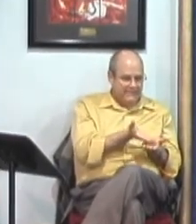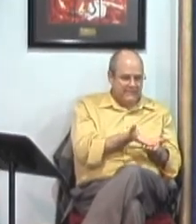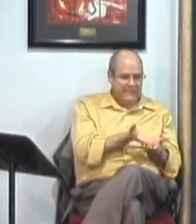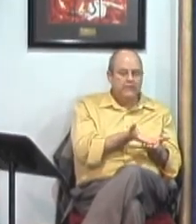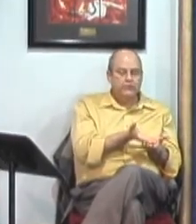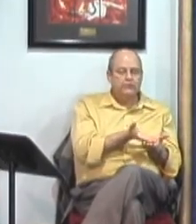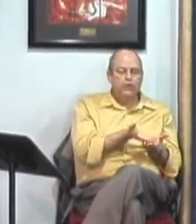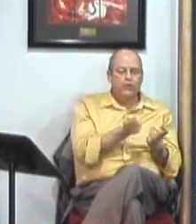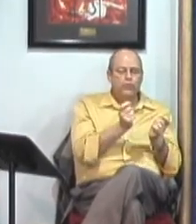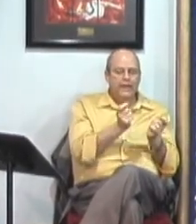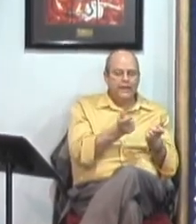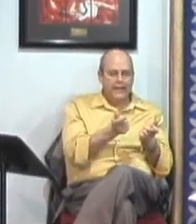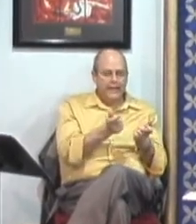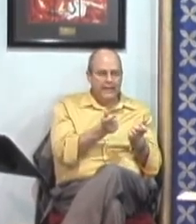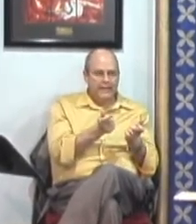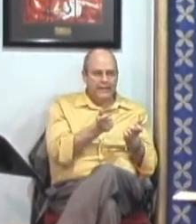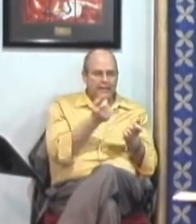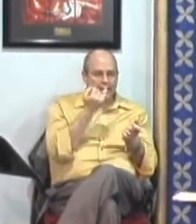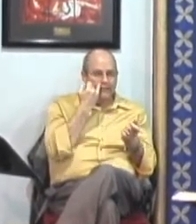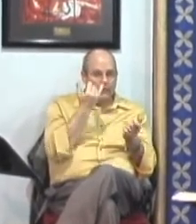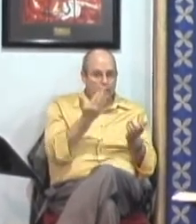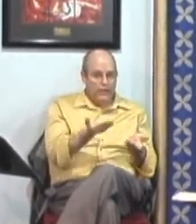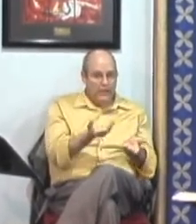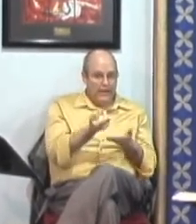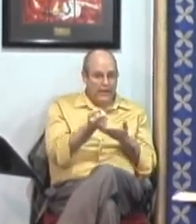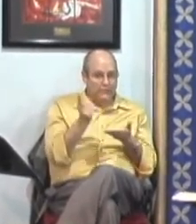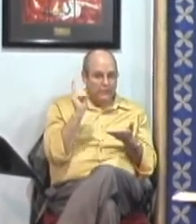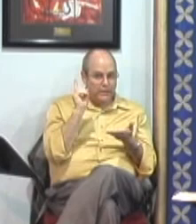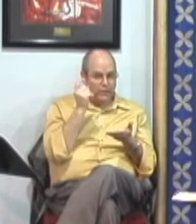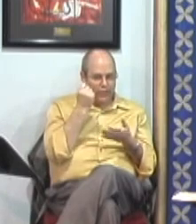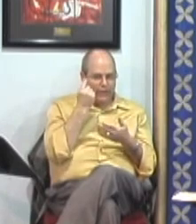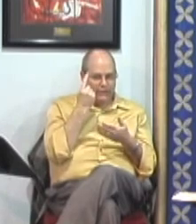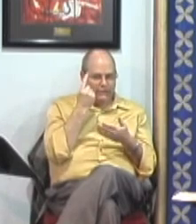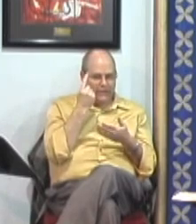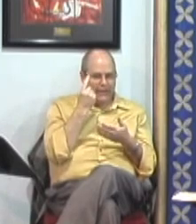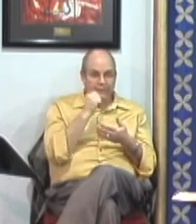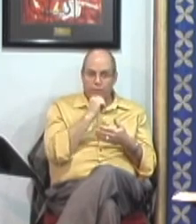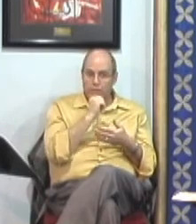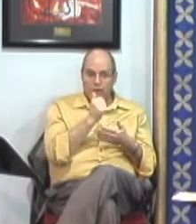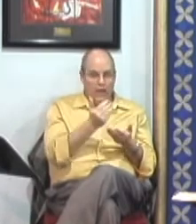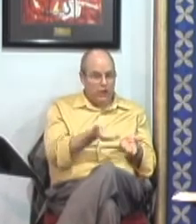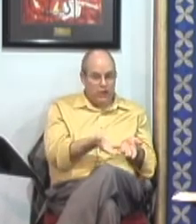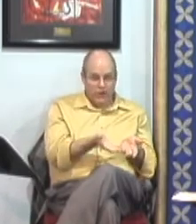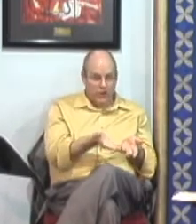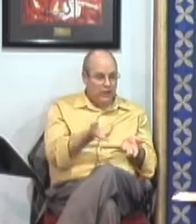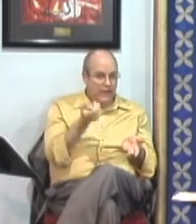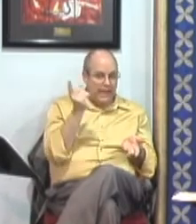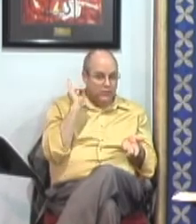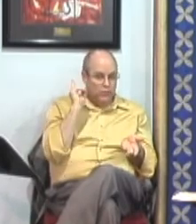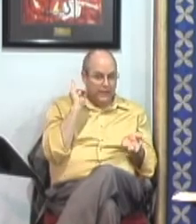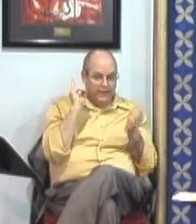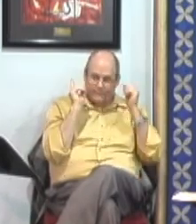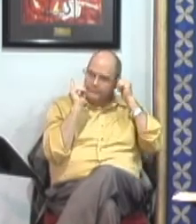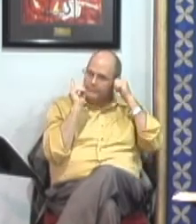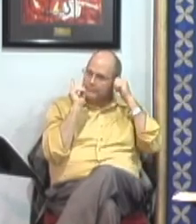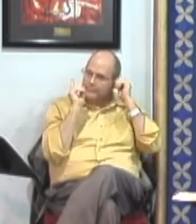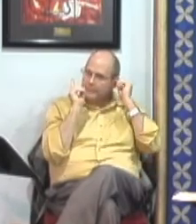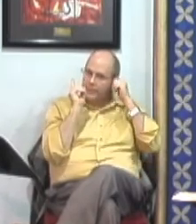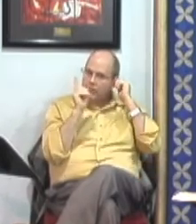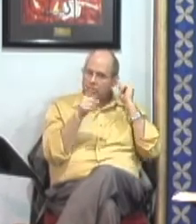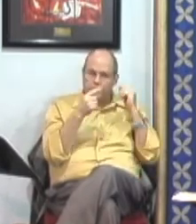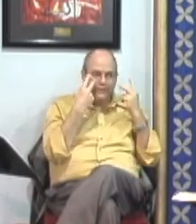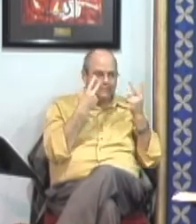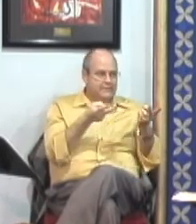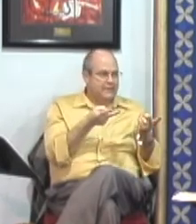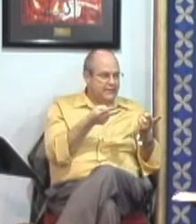So just very quickly, for those of you who were here last week, you will understand this. For those of you who weren't, last week's message is up on the